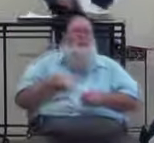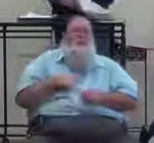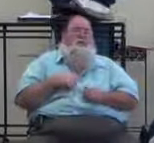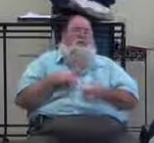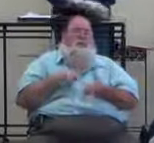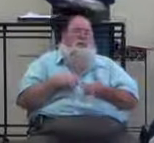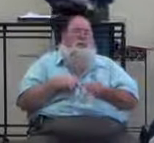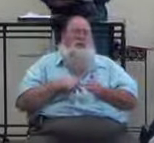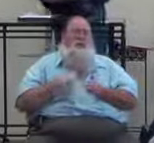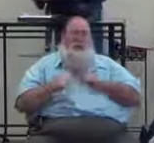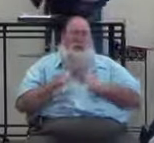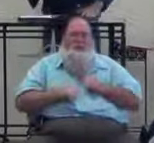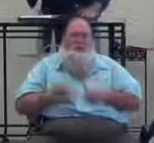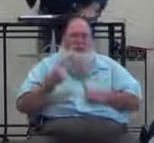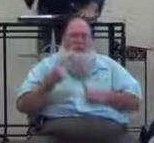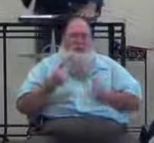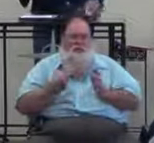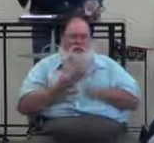started here.